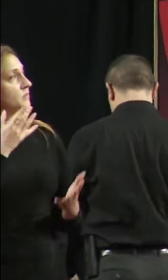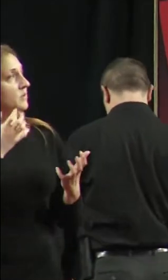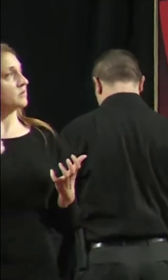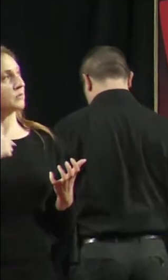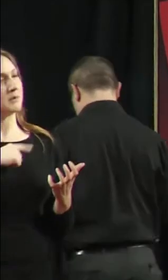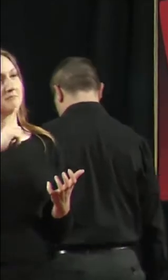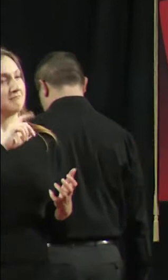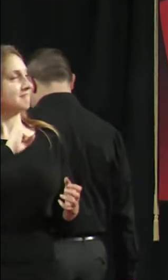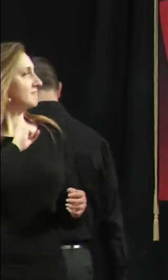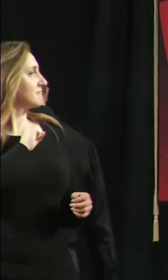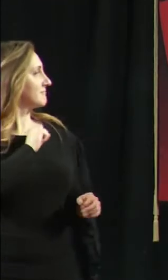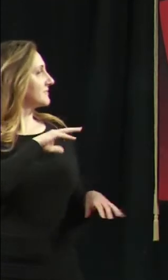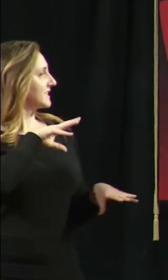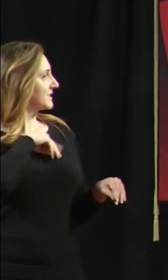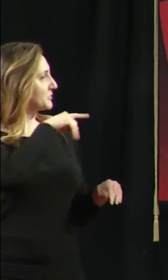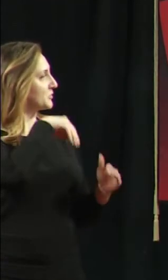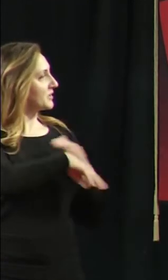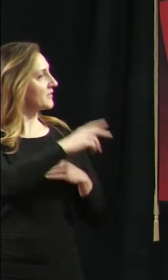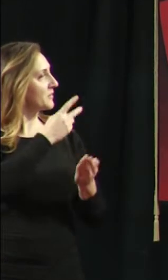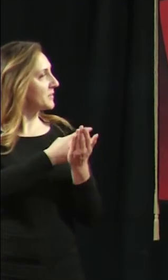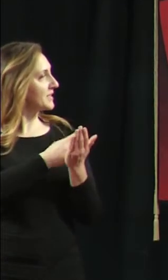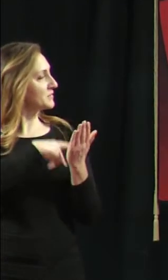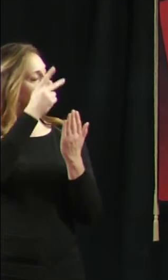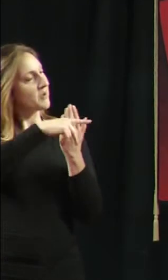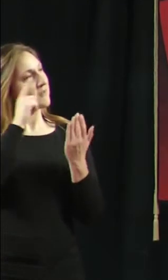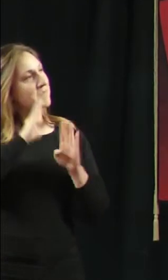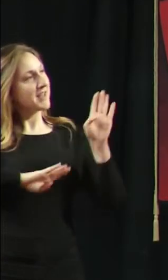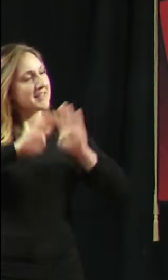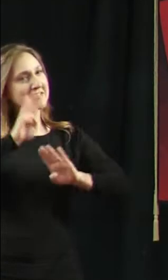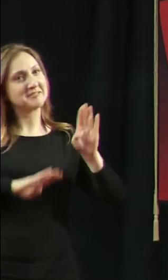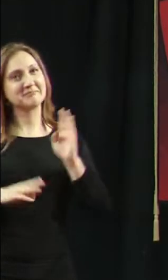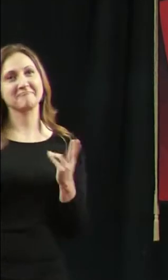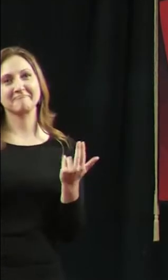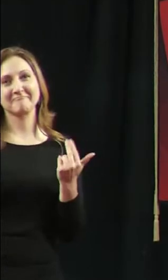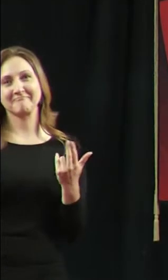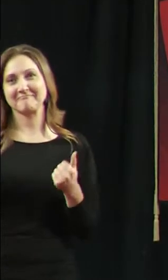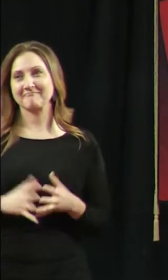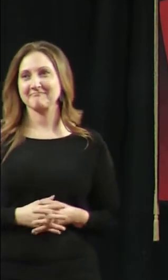officially accept you into the master's program of biology.